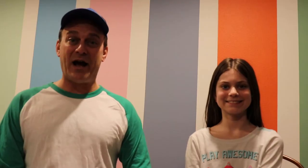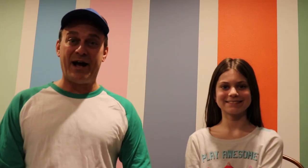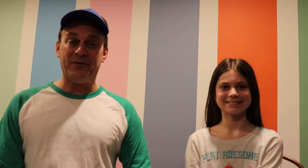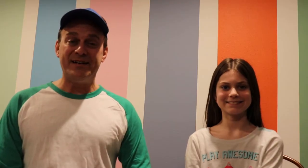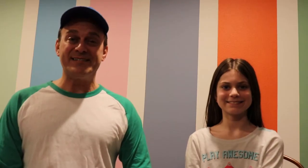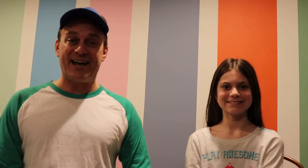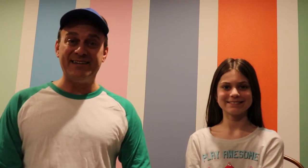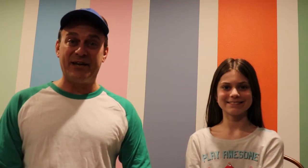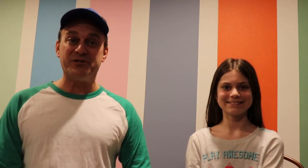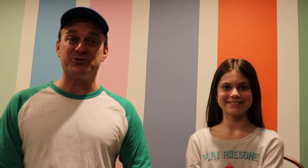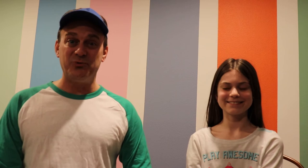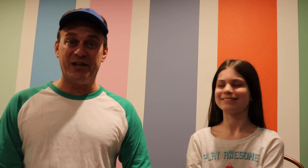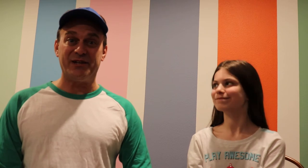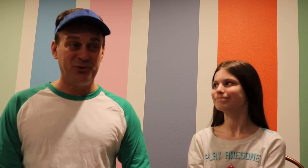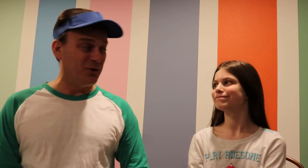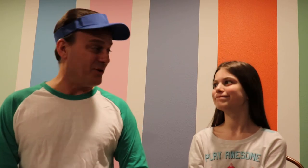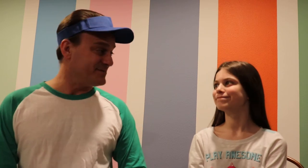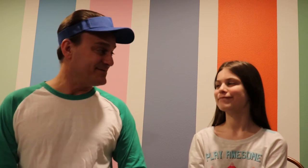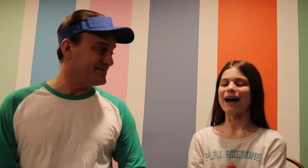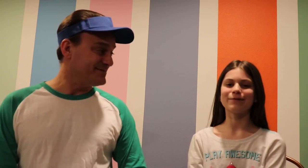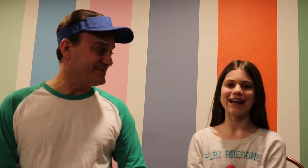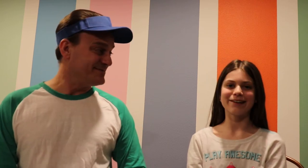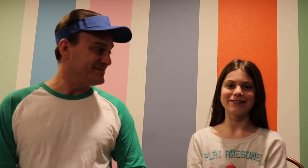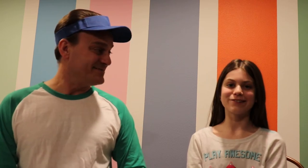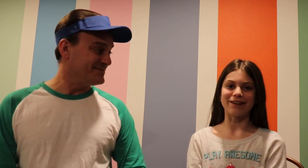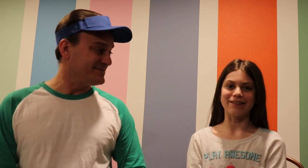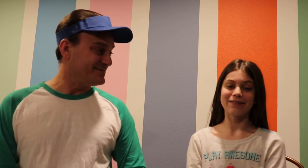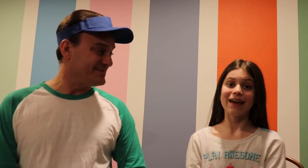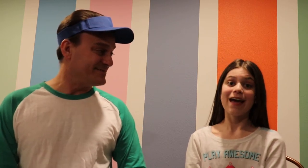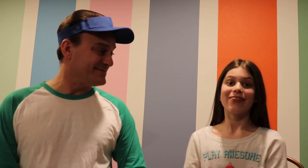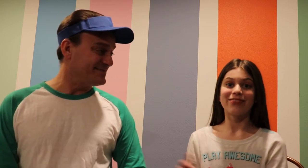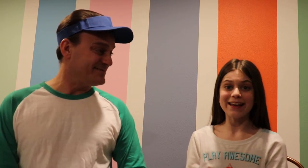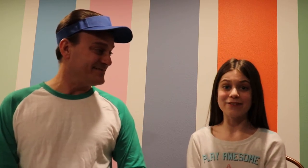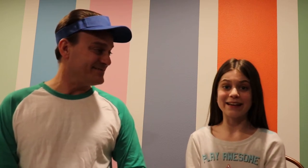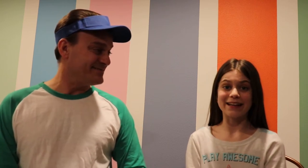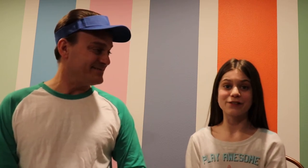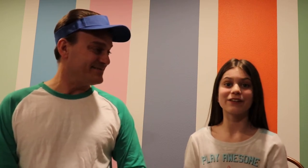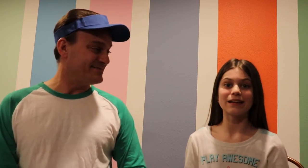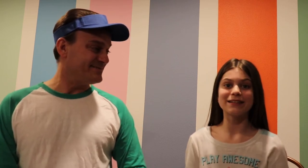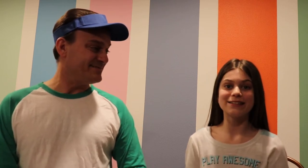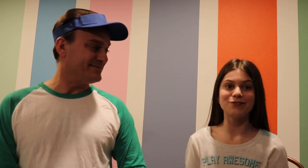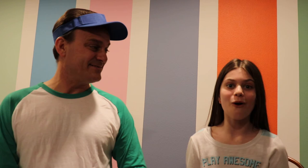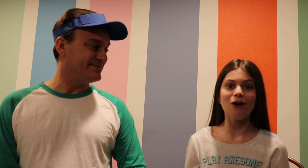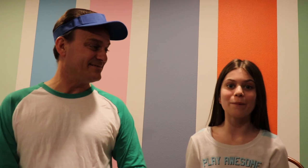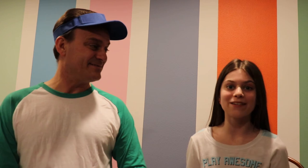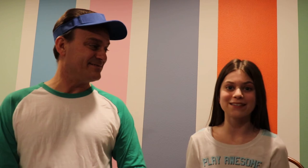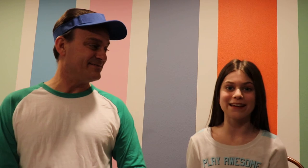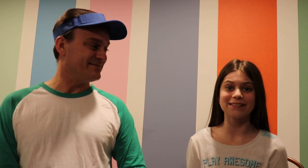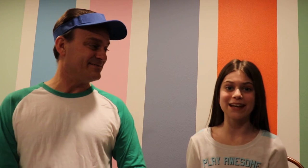Wow, sign language is really cool. I'm glad you enjoyed it. Thank you, kids, for letting me teach you all about sign